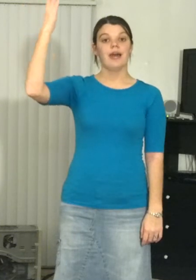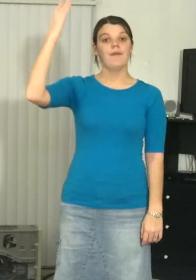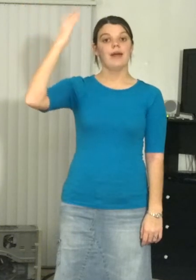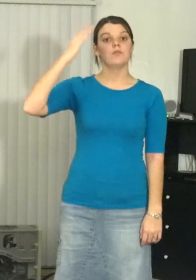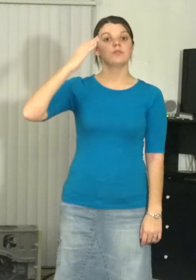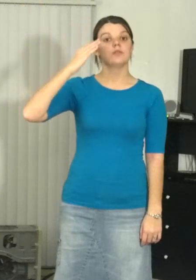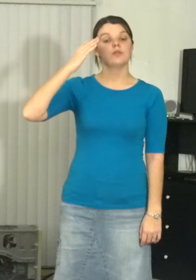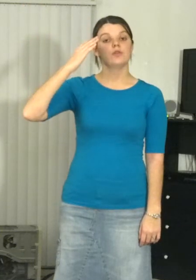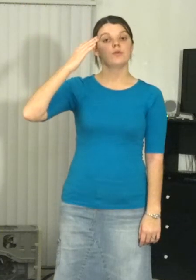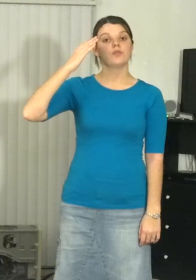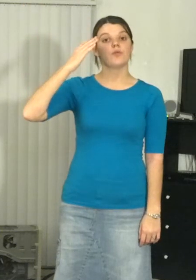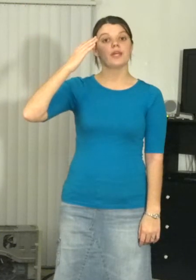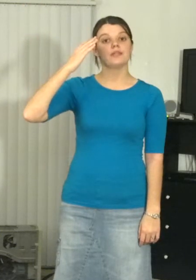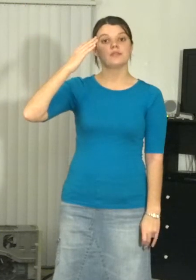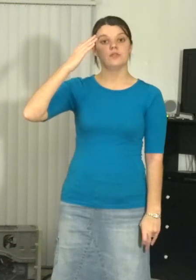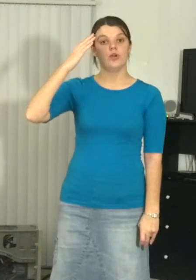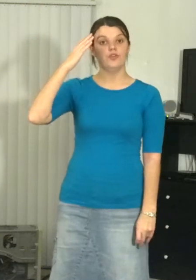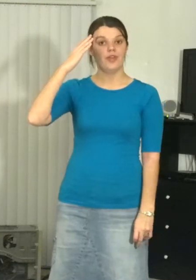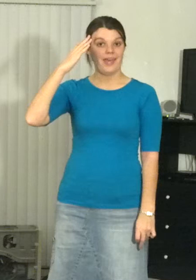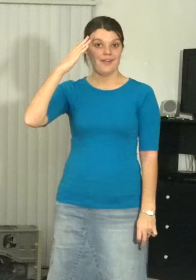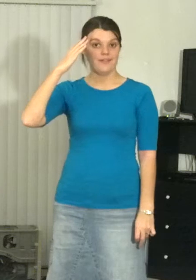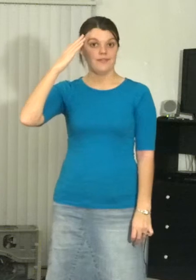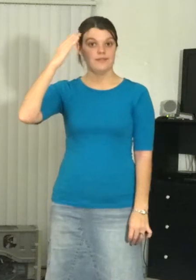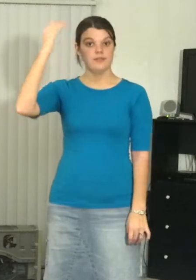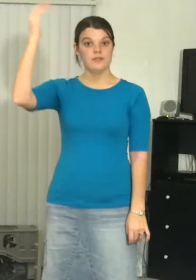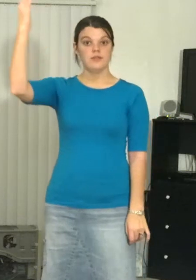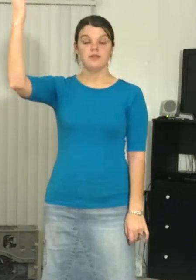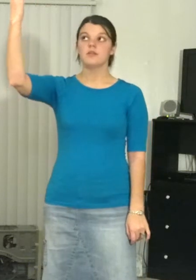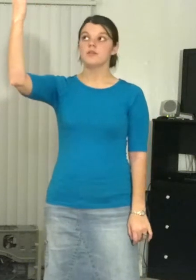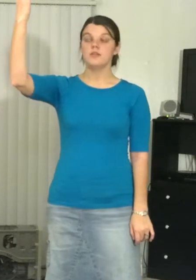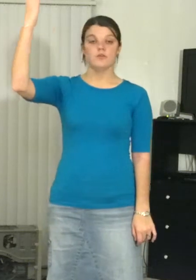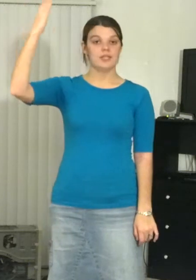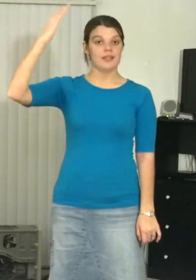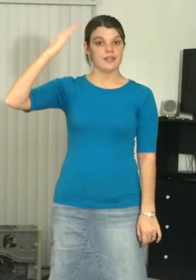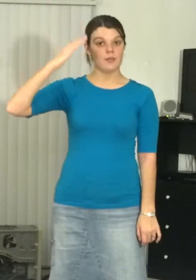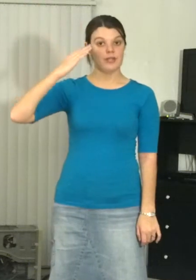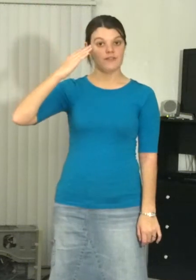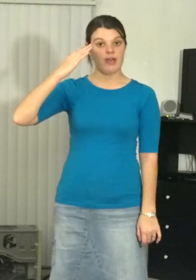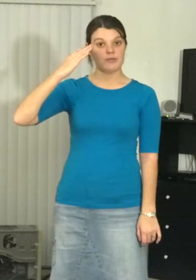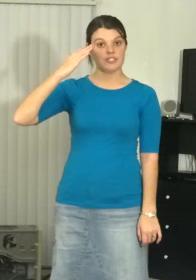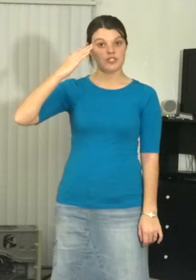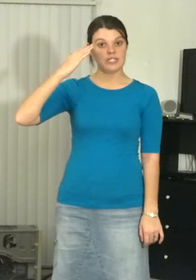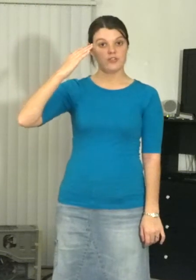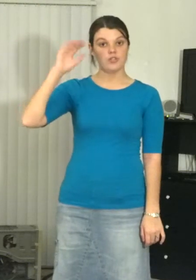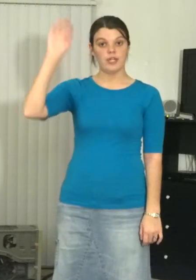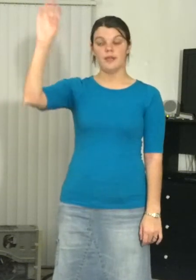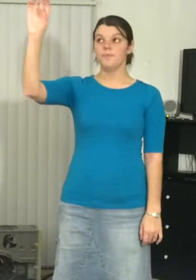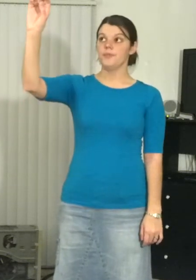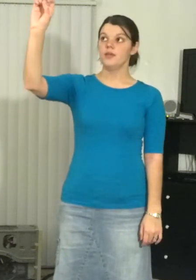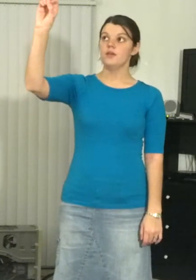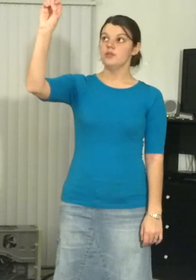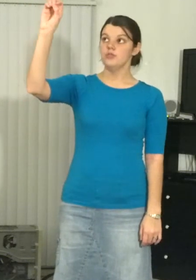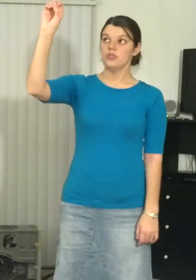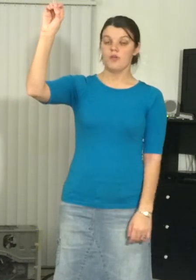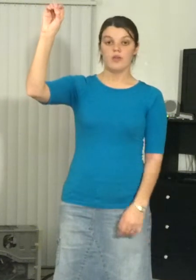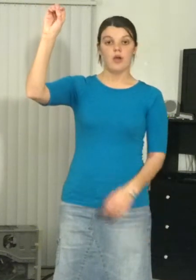come out with grace on your head. So it's kind of like coming in a 5 position down to your head. So the